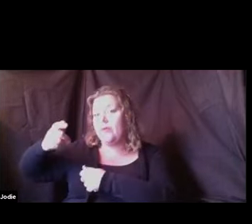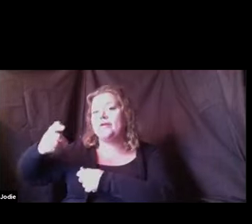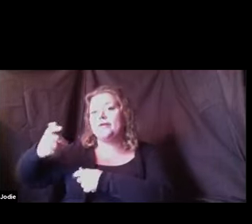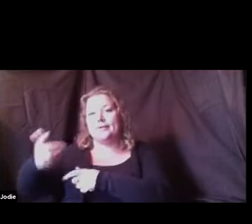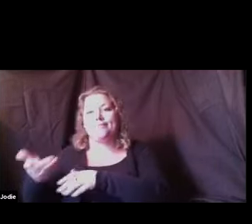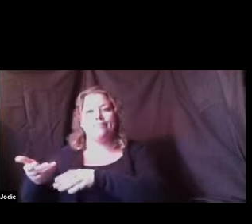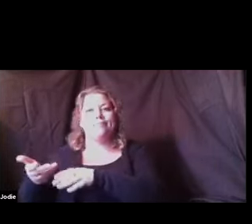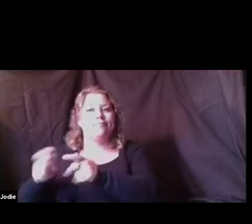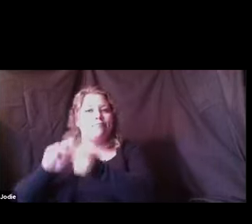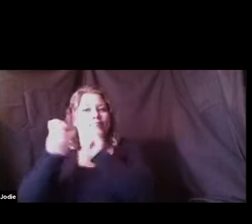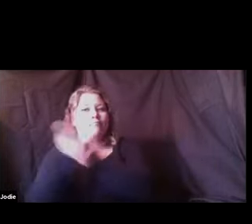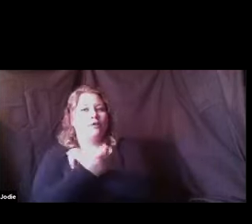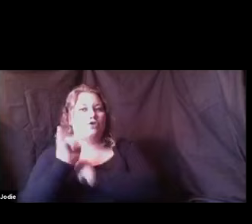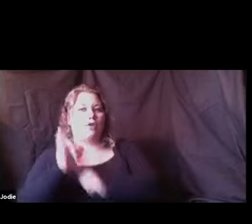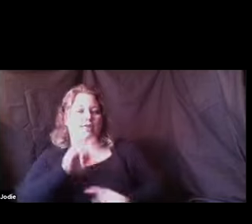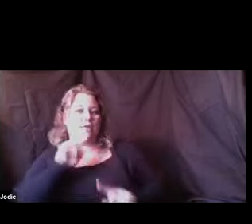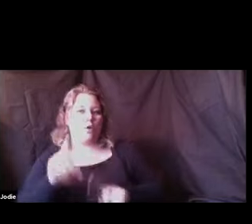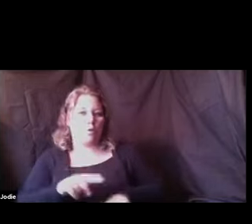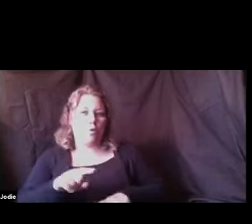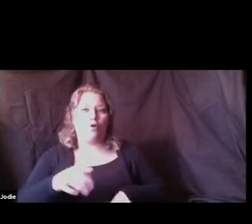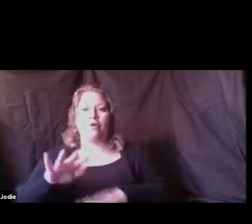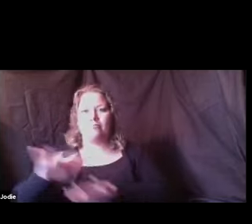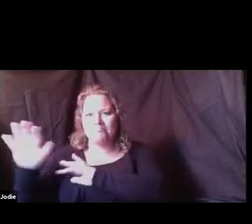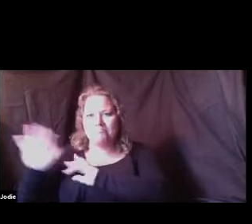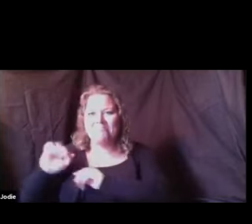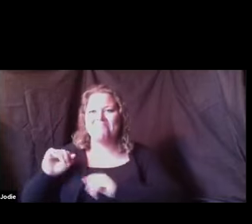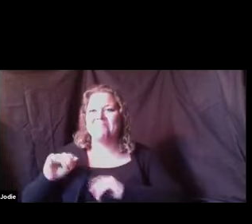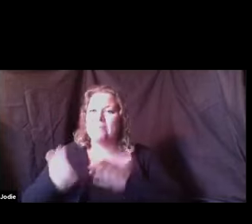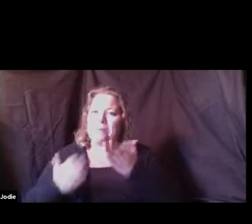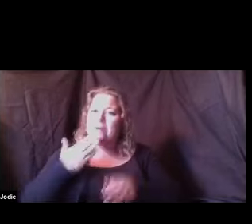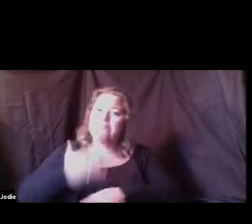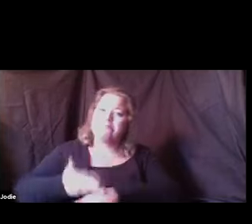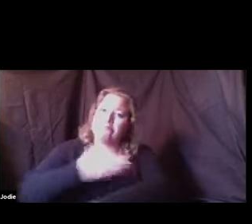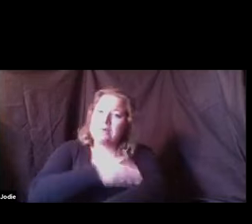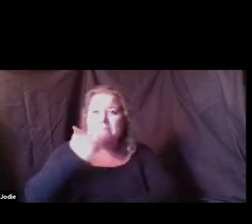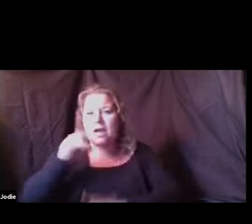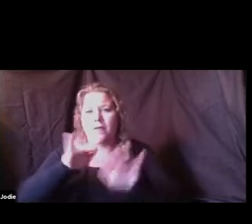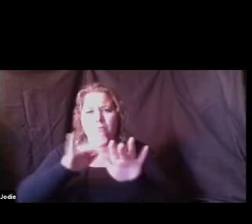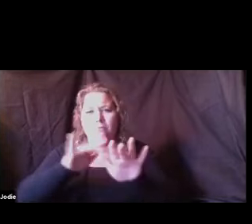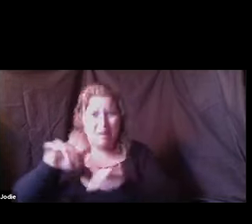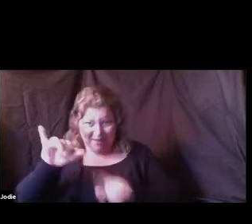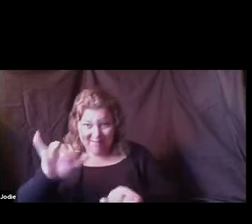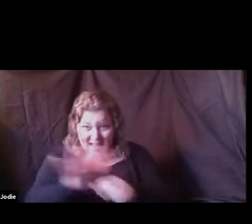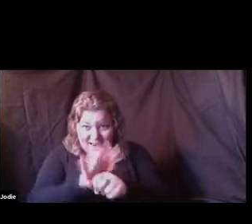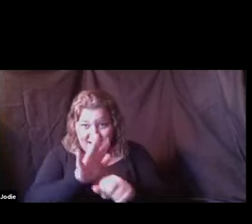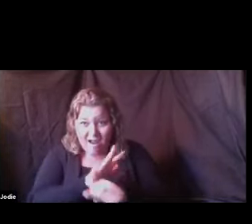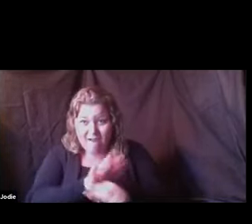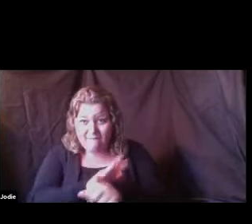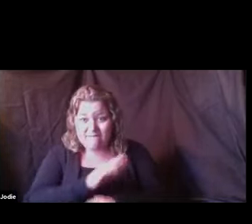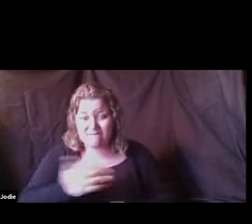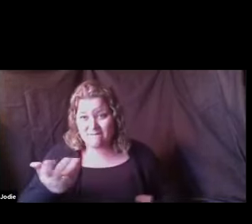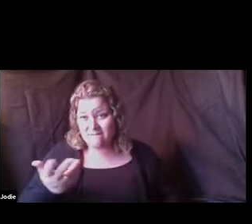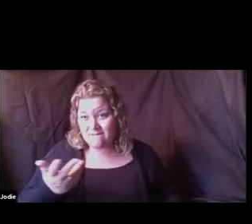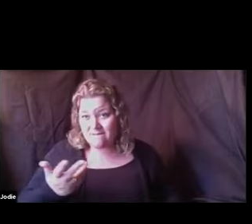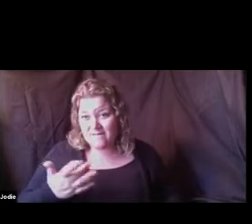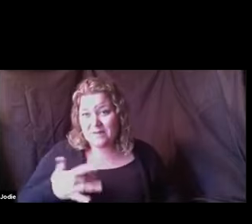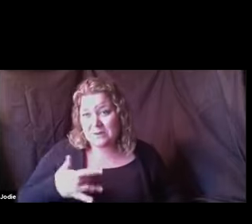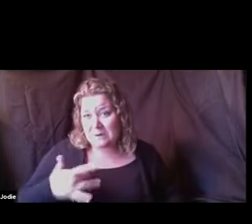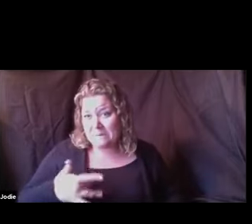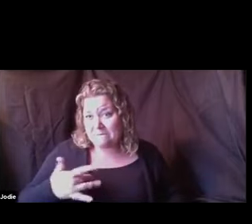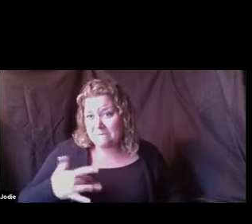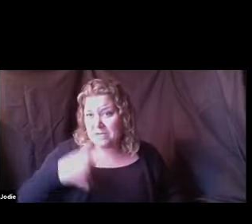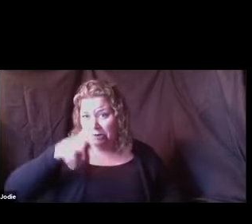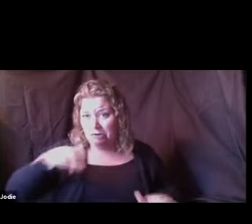that residents are following them well. Maybe they could be doing it better, but is it still enough that you guys don't feel the need to enforce your own